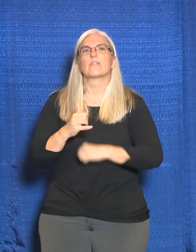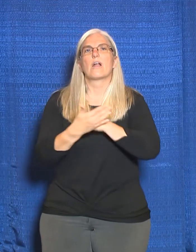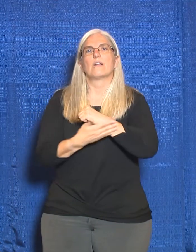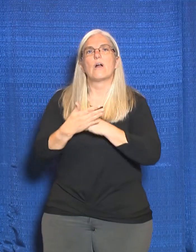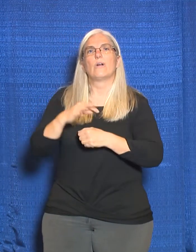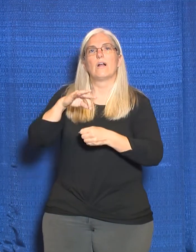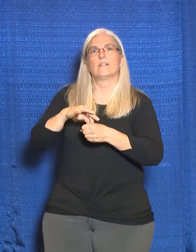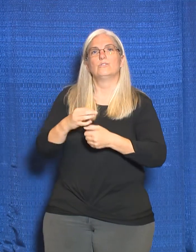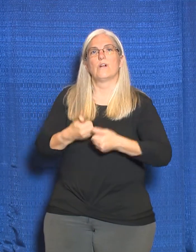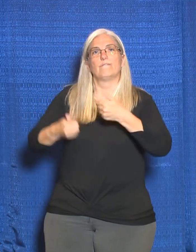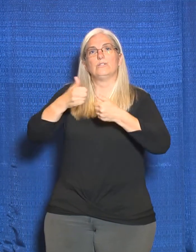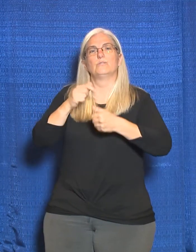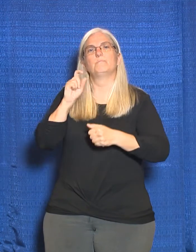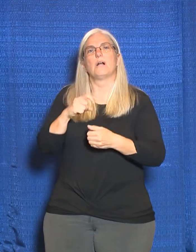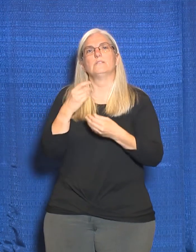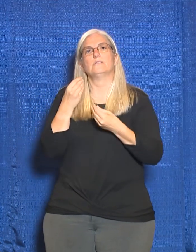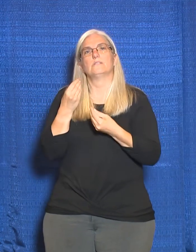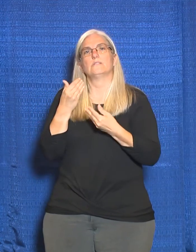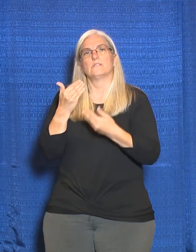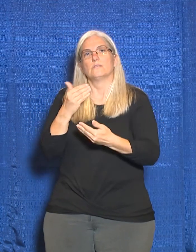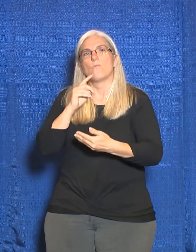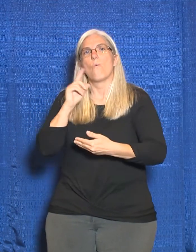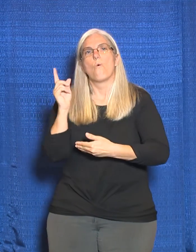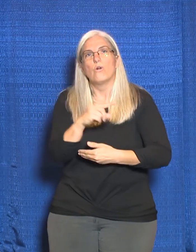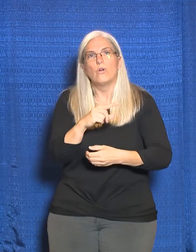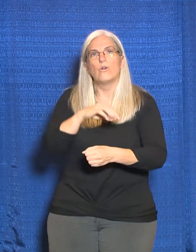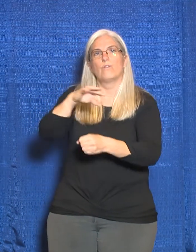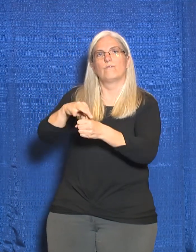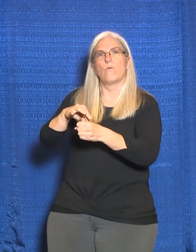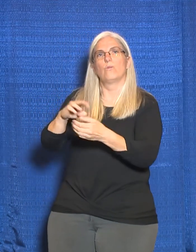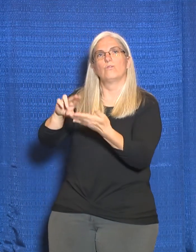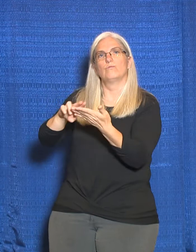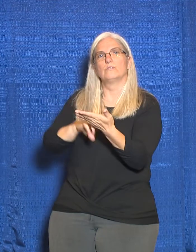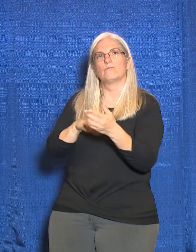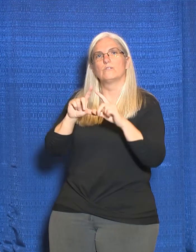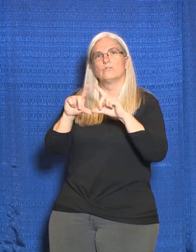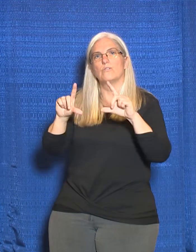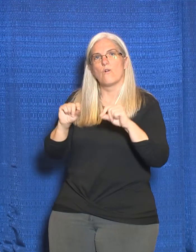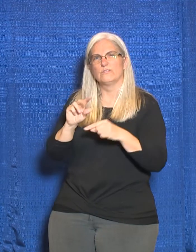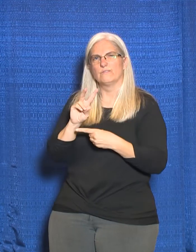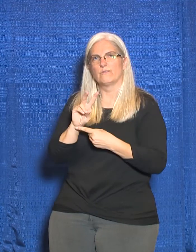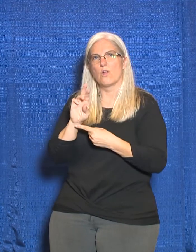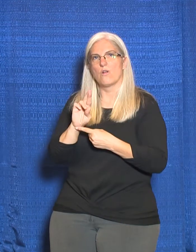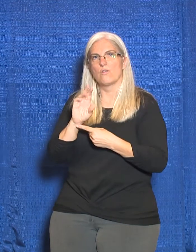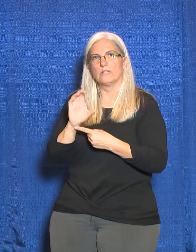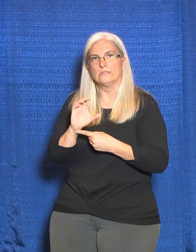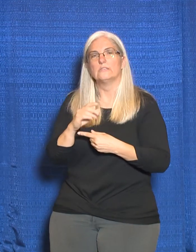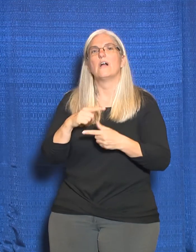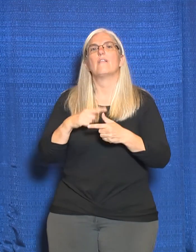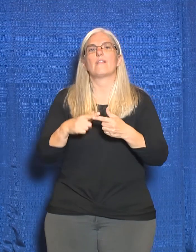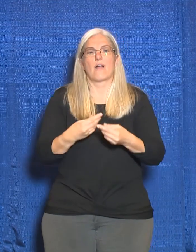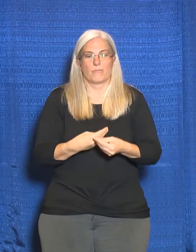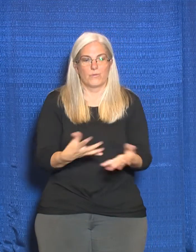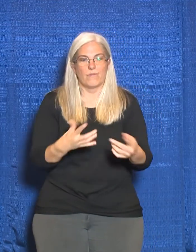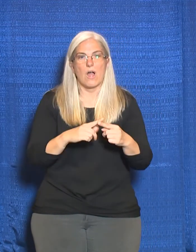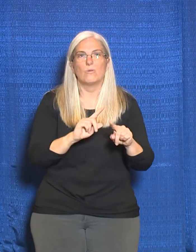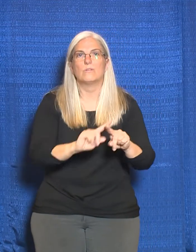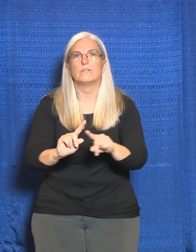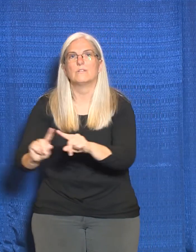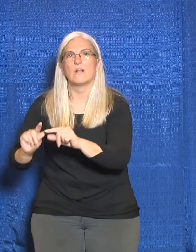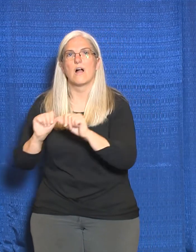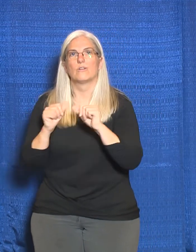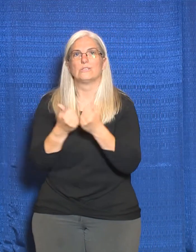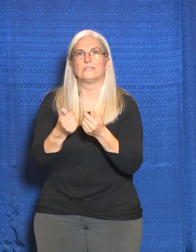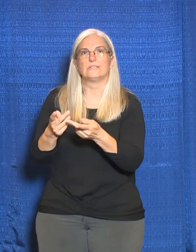County elections officials must order voter registration cards, VRCs, and provide them to the VRAs in